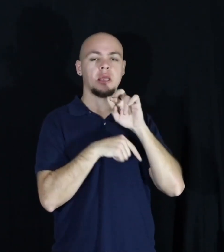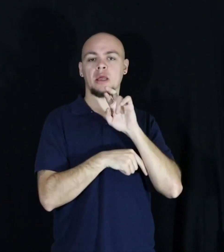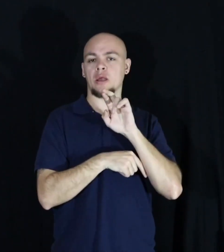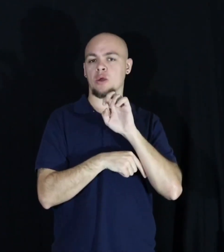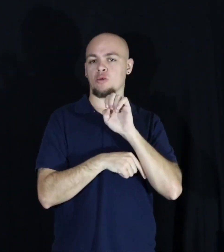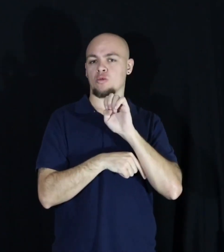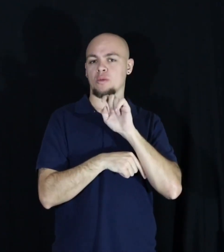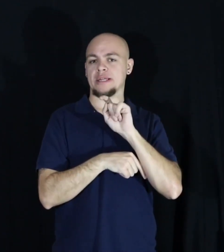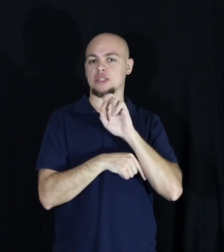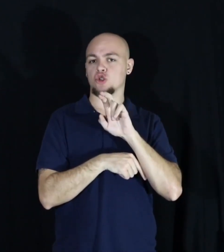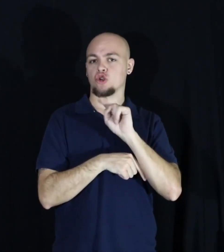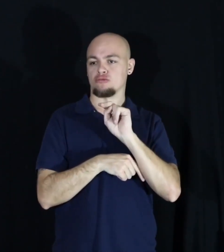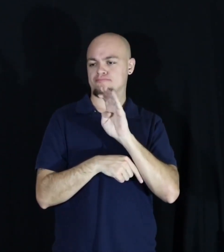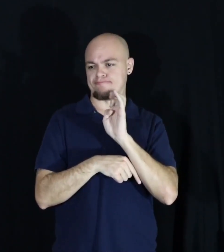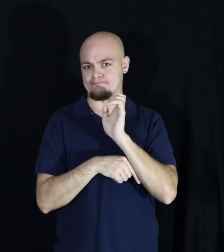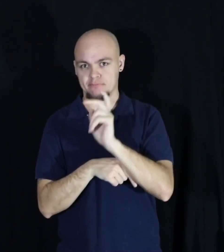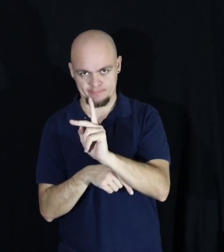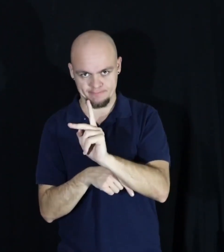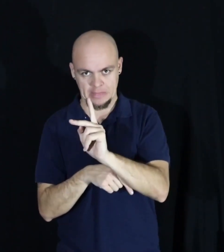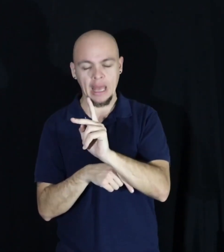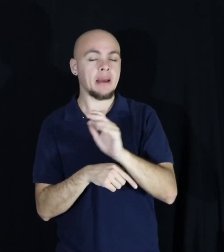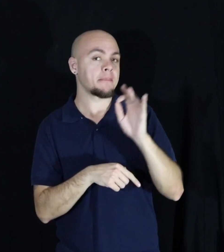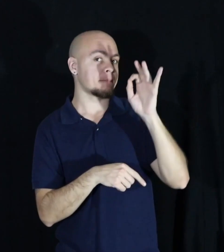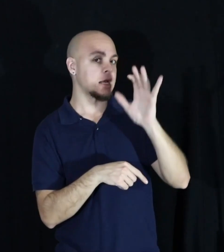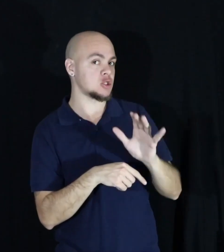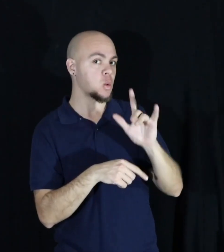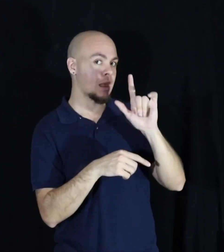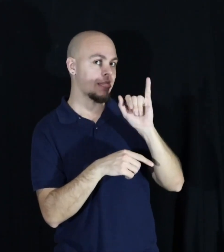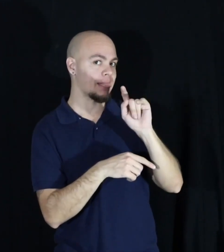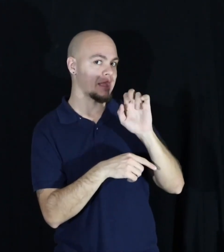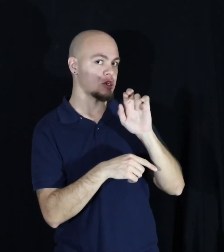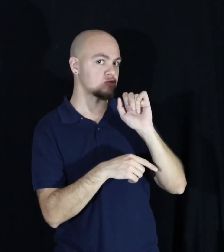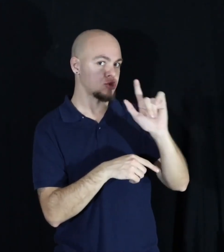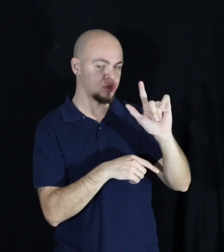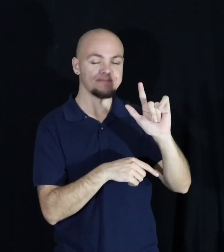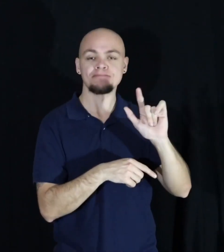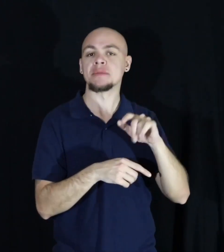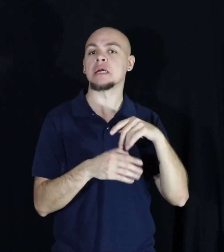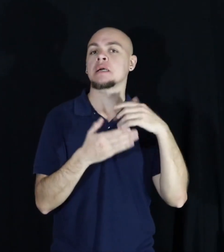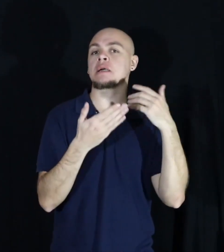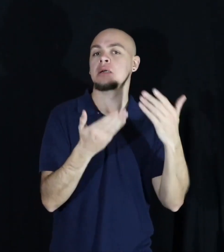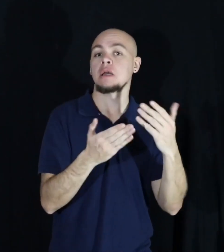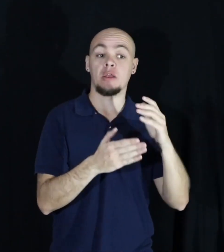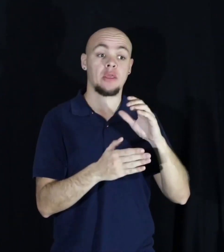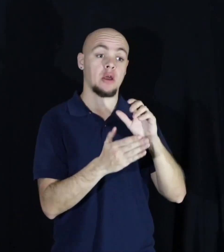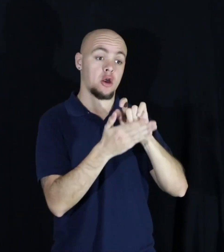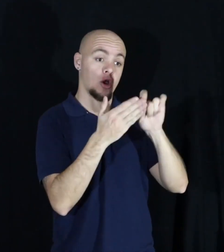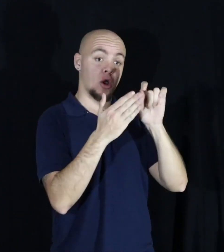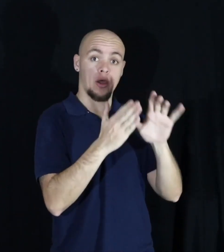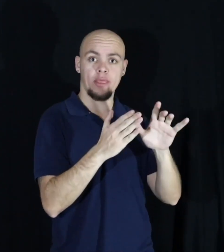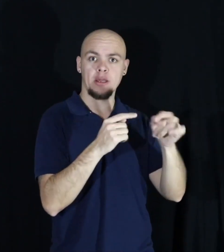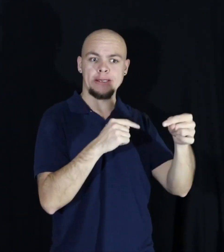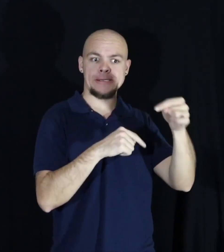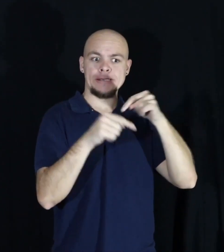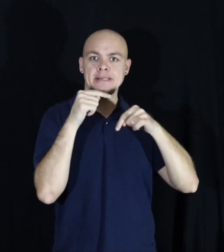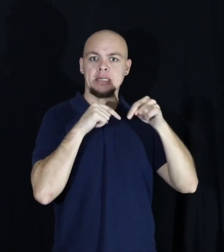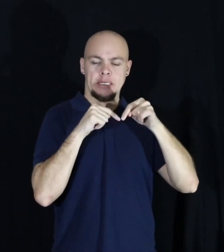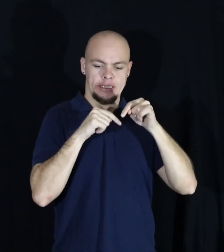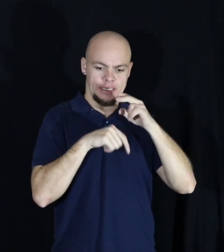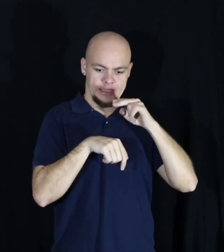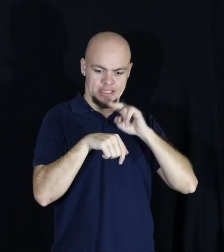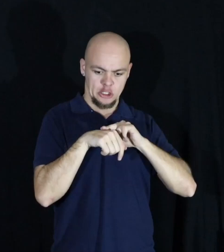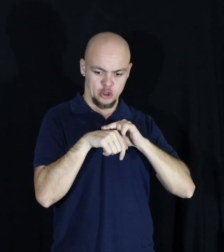literary genre of pastoral literature, where the author or character retreats into nature and